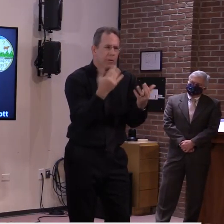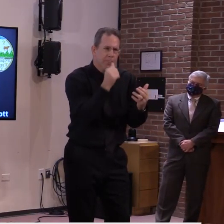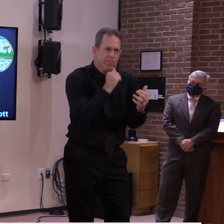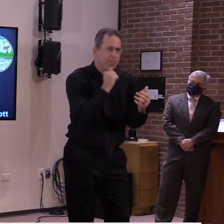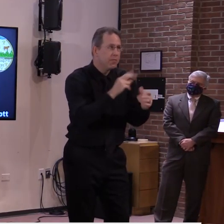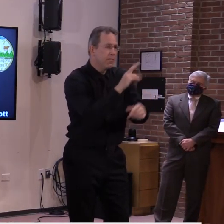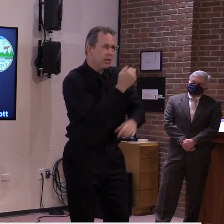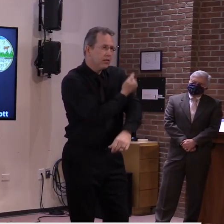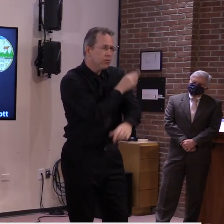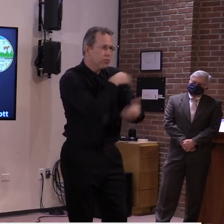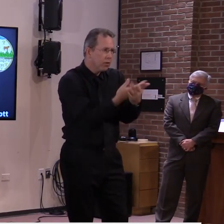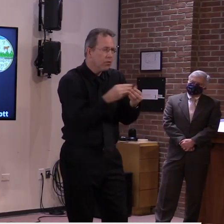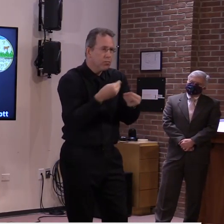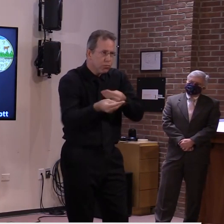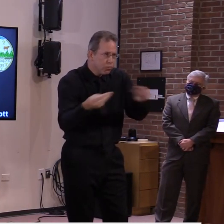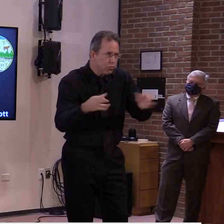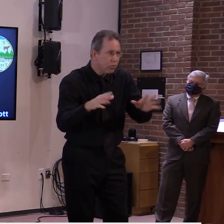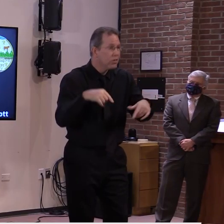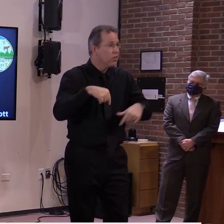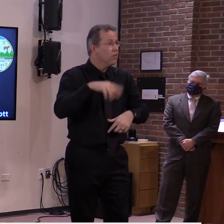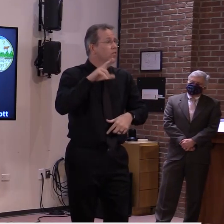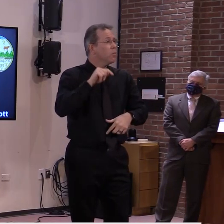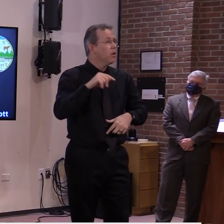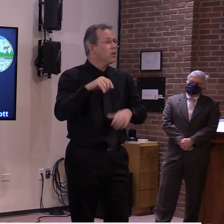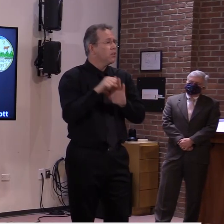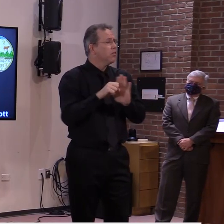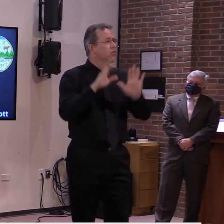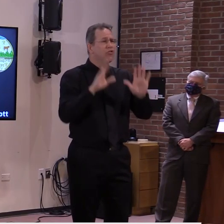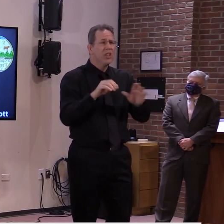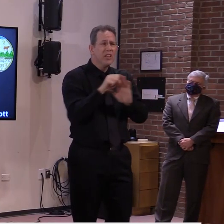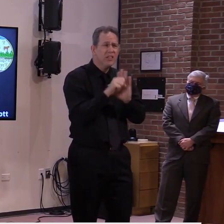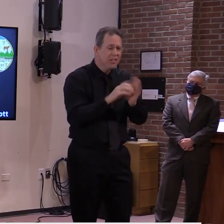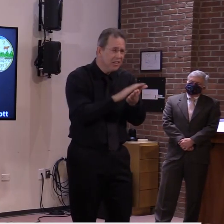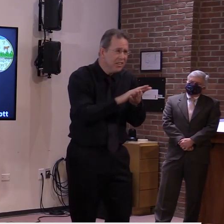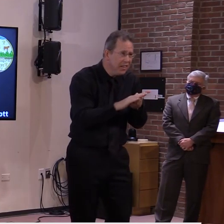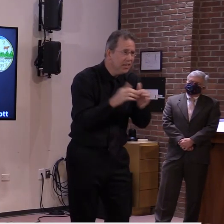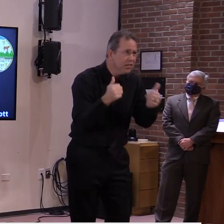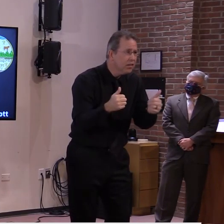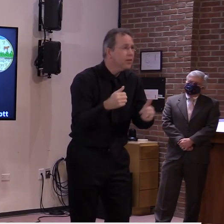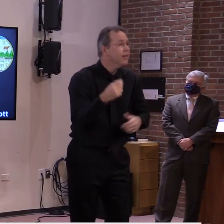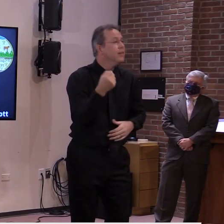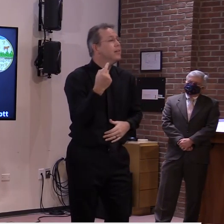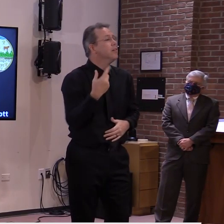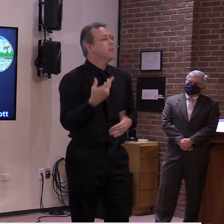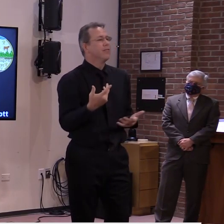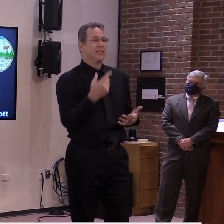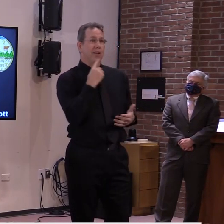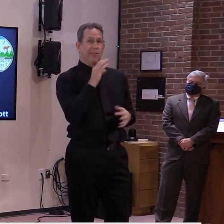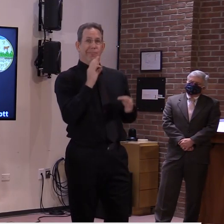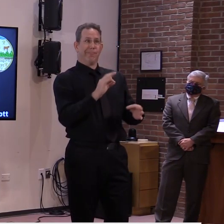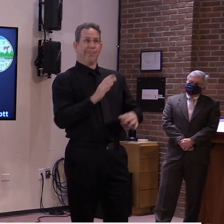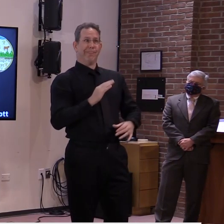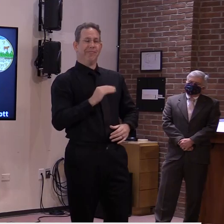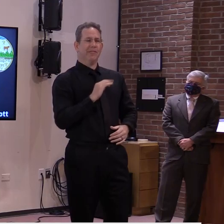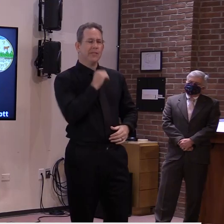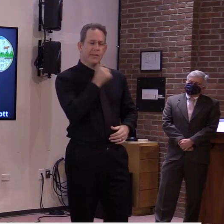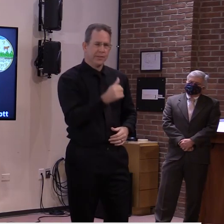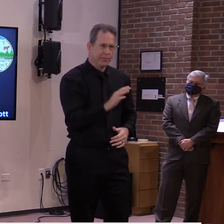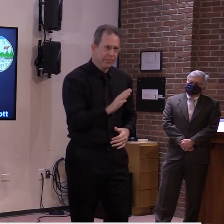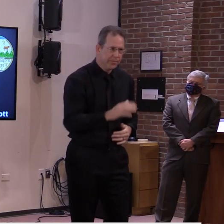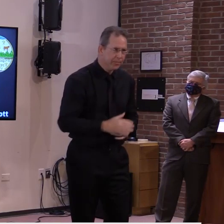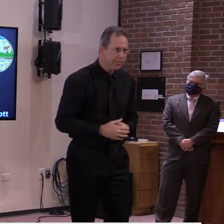invincible. As outbreaks in our long-term care facilities continues and case counts continue to rise,